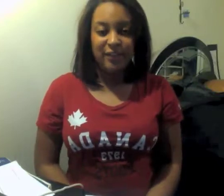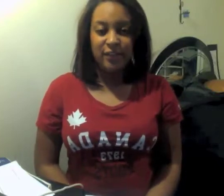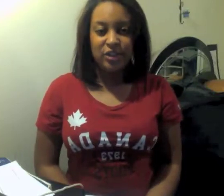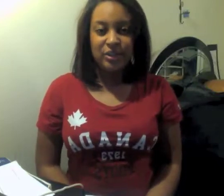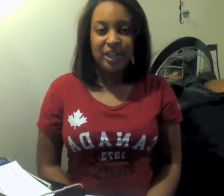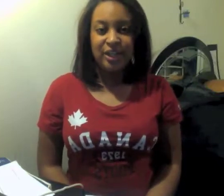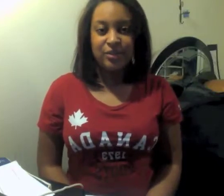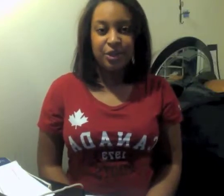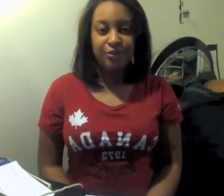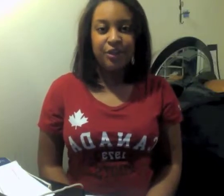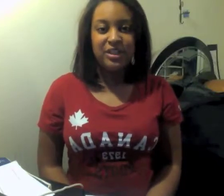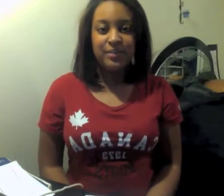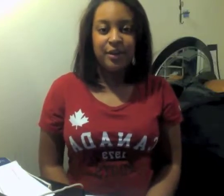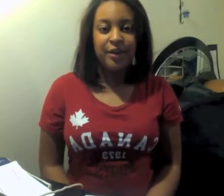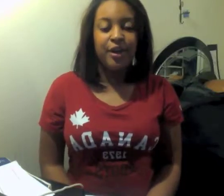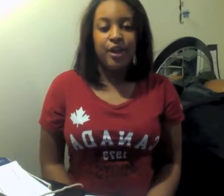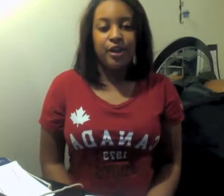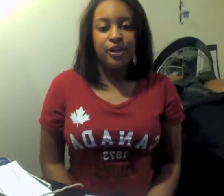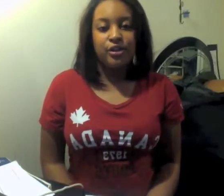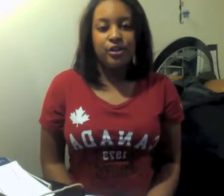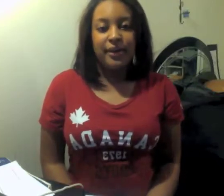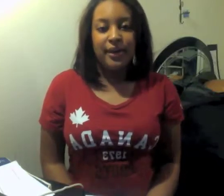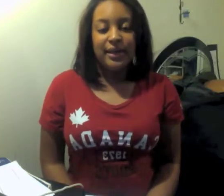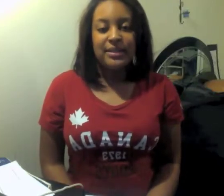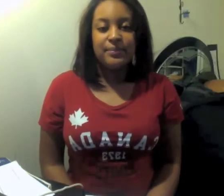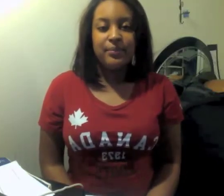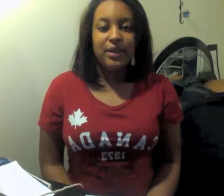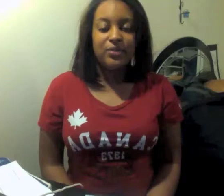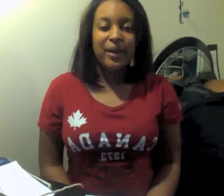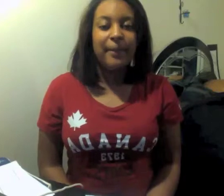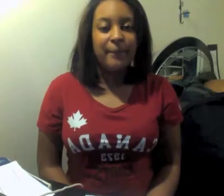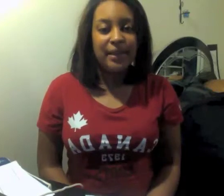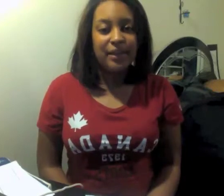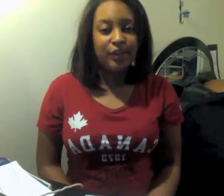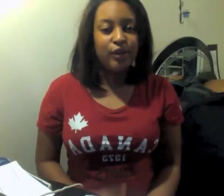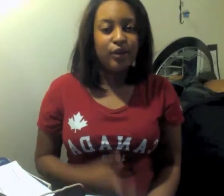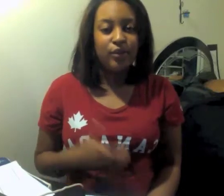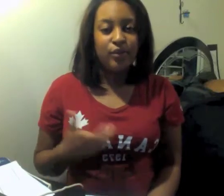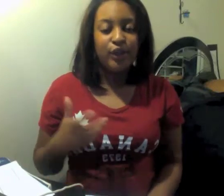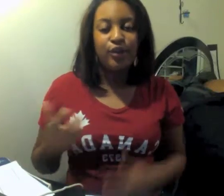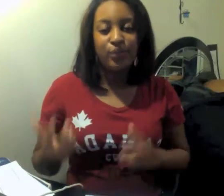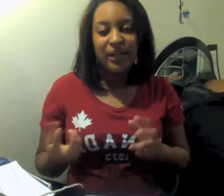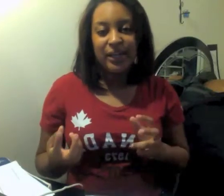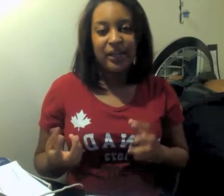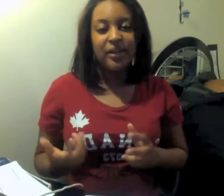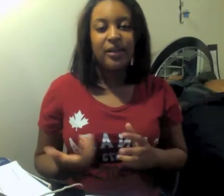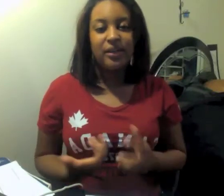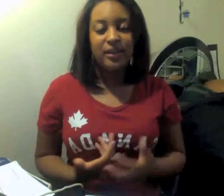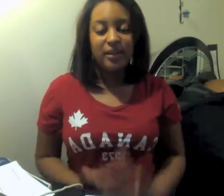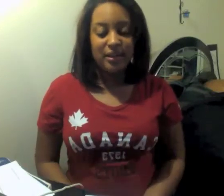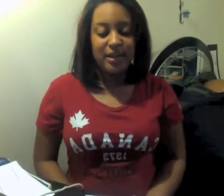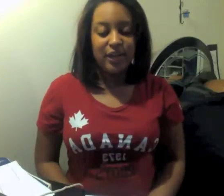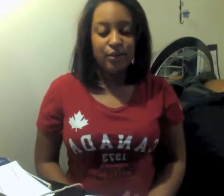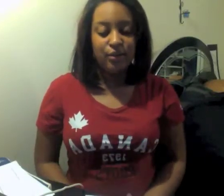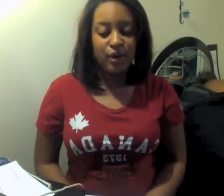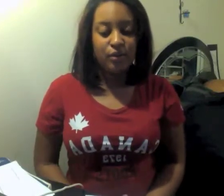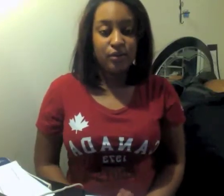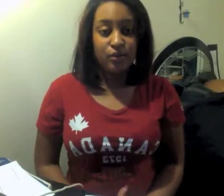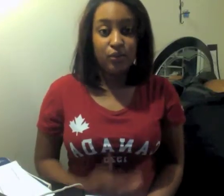individual letters when you fingerspell, it's recommended you don't, when you're reading, that you don't